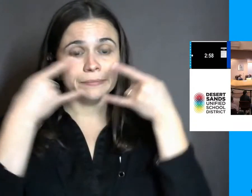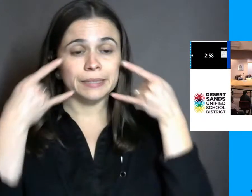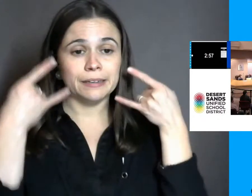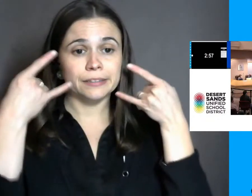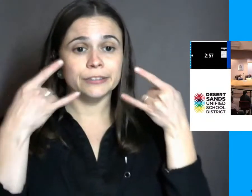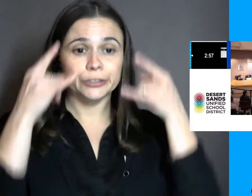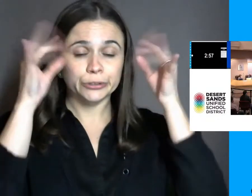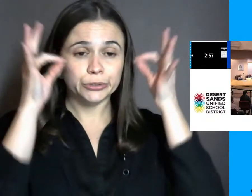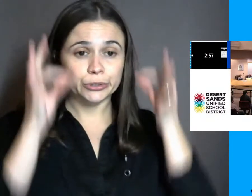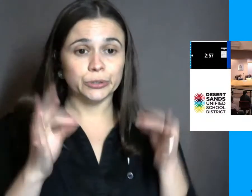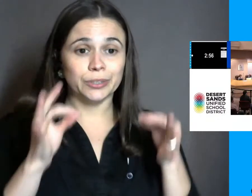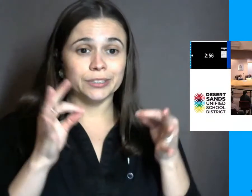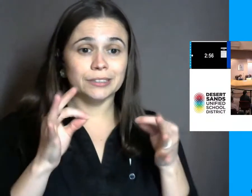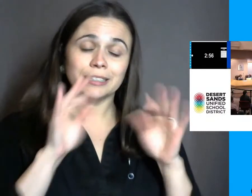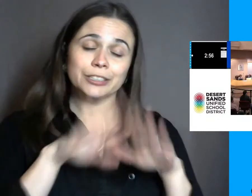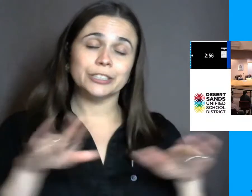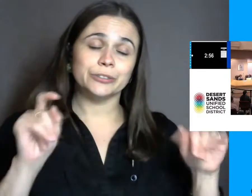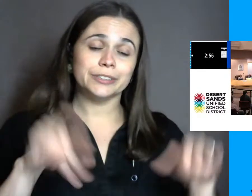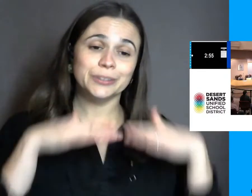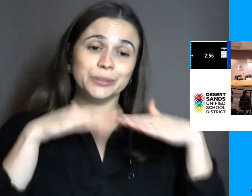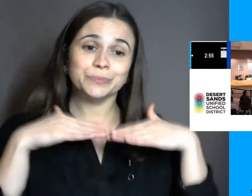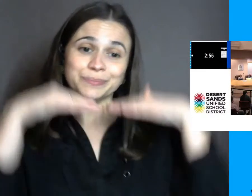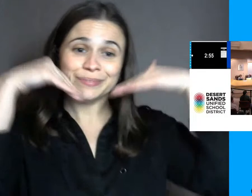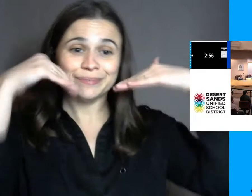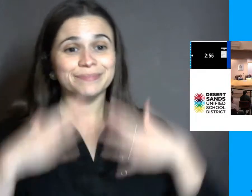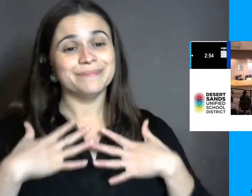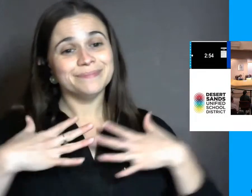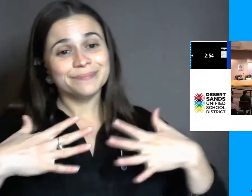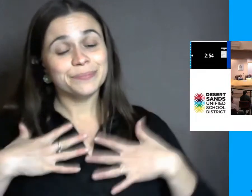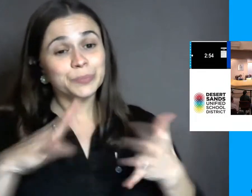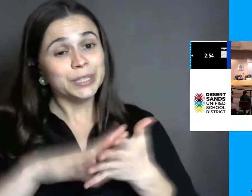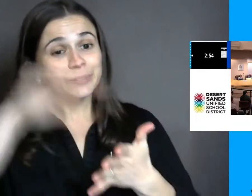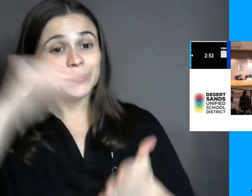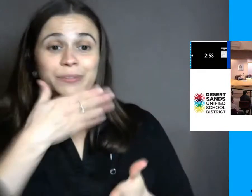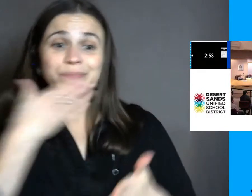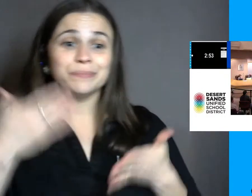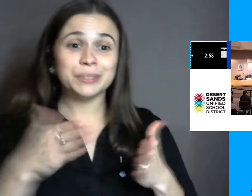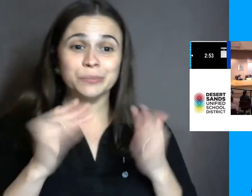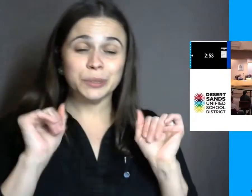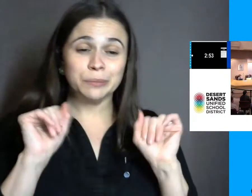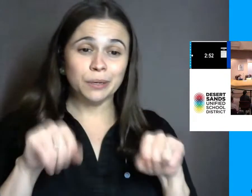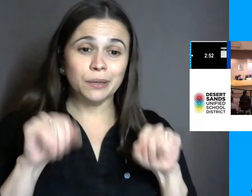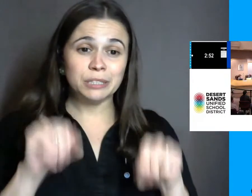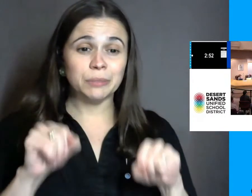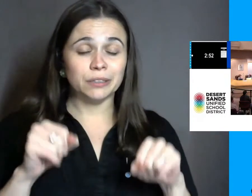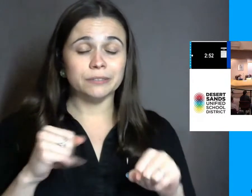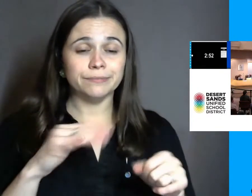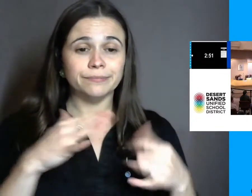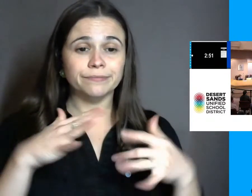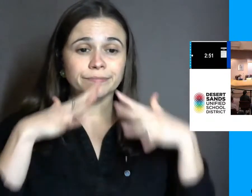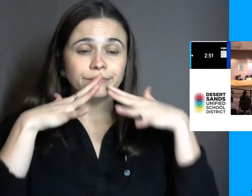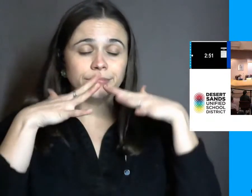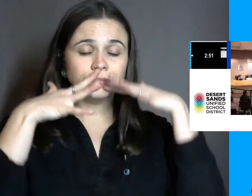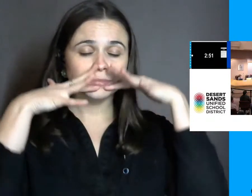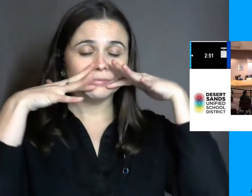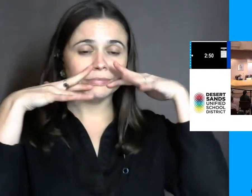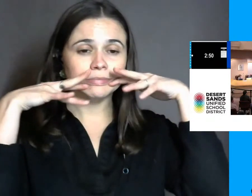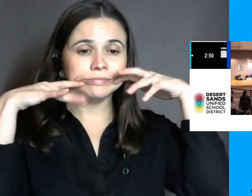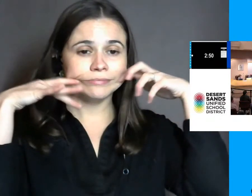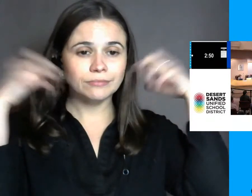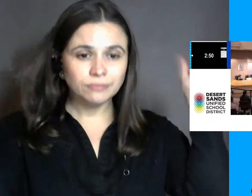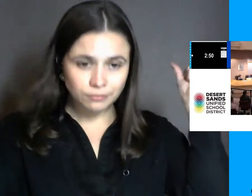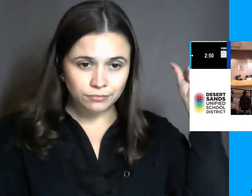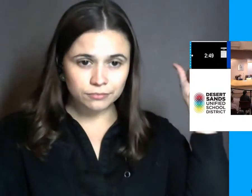children breathe, smile, and learn the best way possible. Enough is enough. We are done. Take masks off my